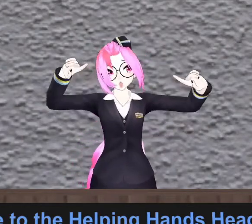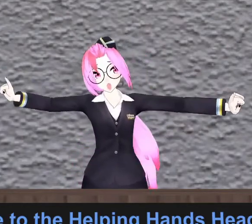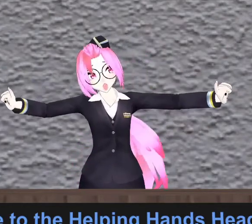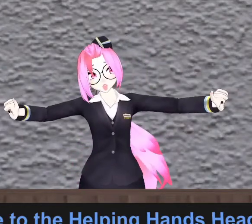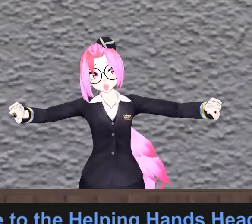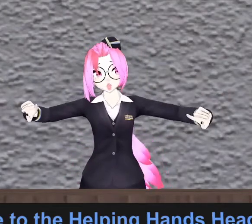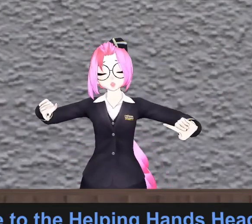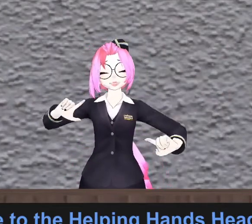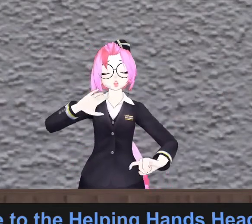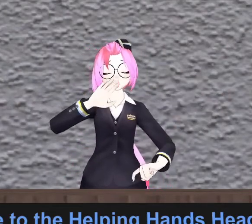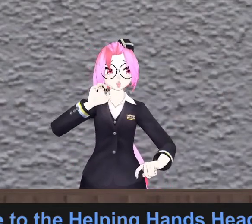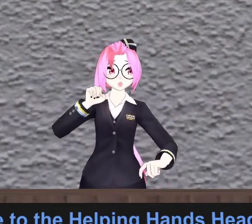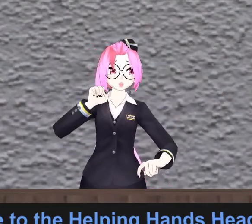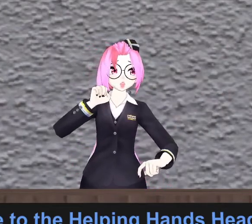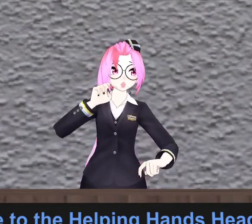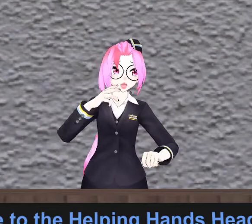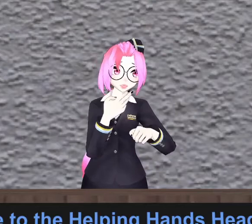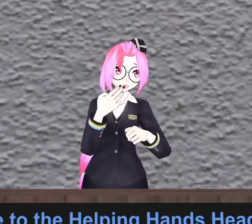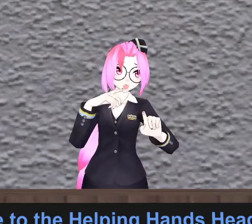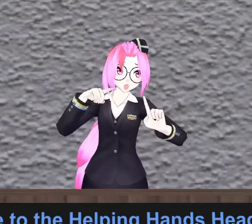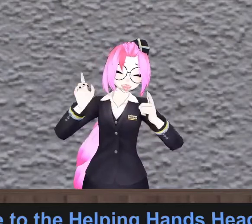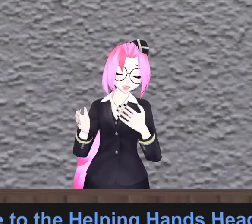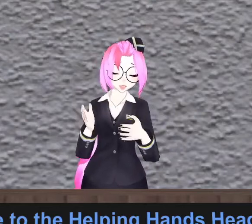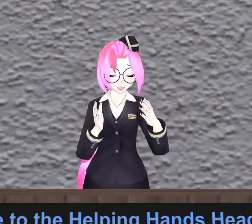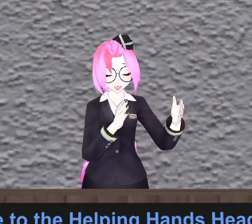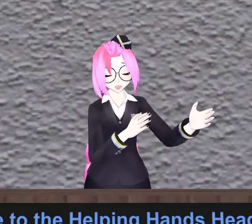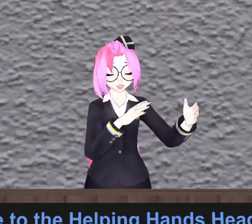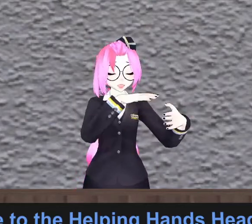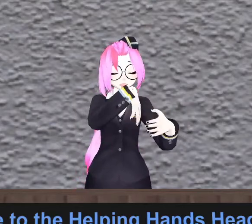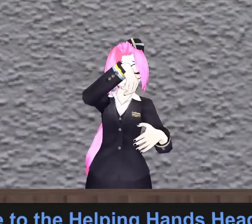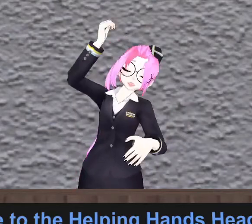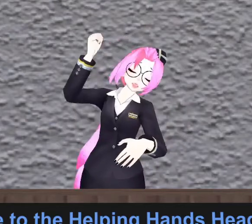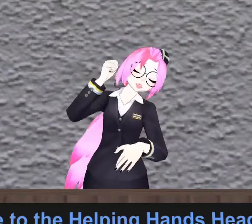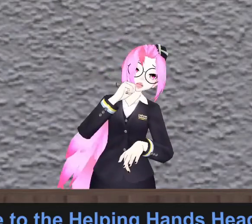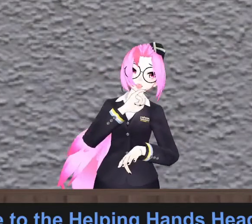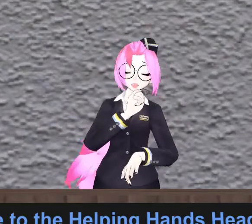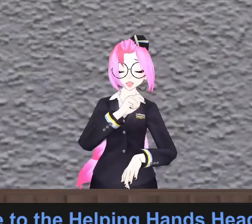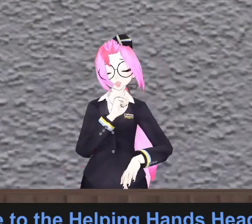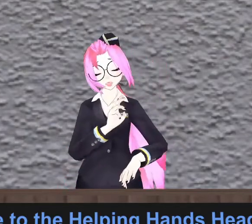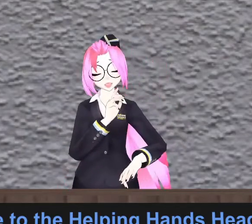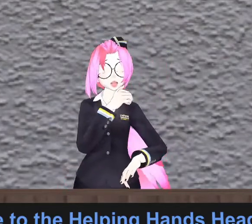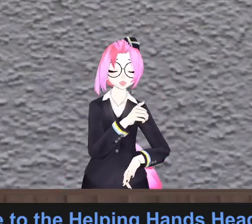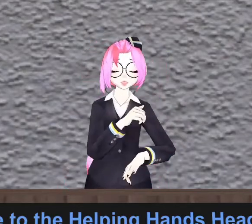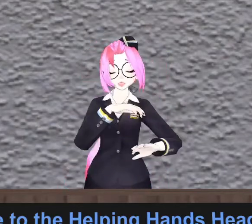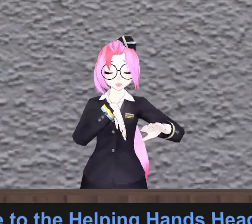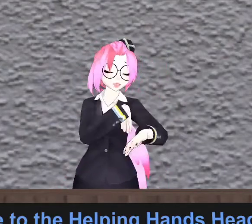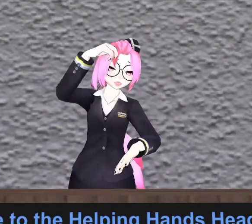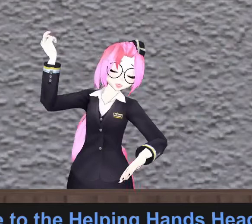polar opposite of that. And it's using a completely different grammatical structure, and it's taking out all words like is, are, am, everything is just